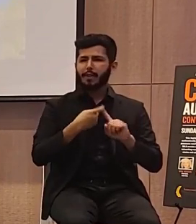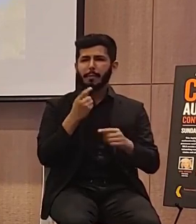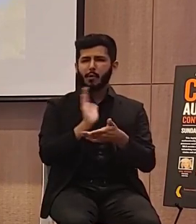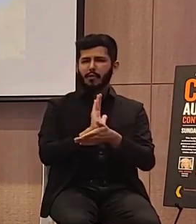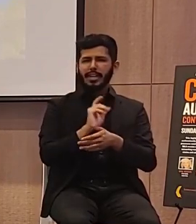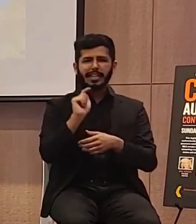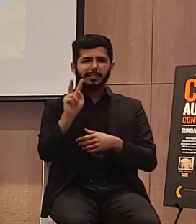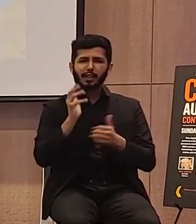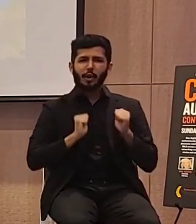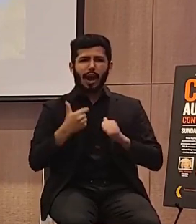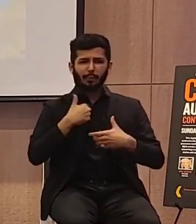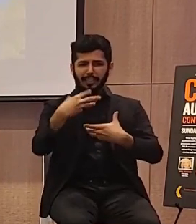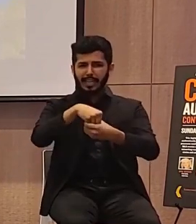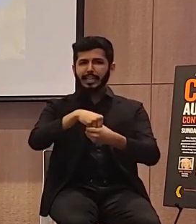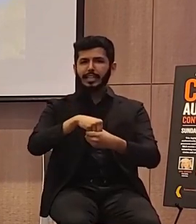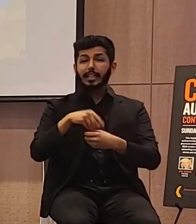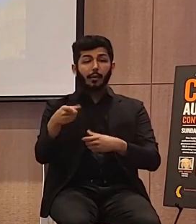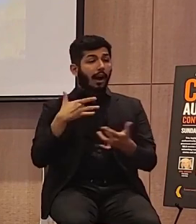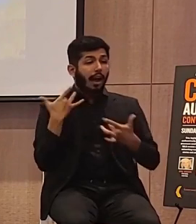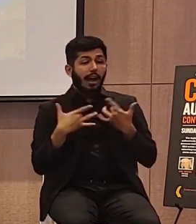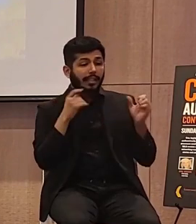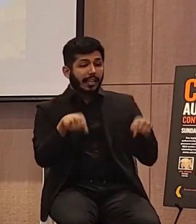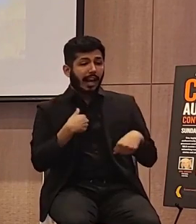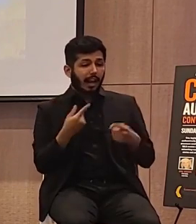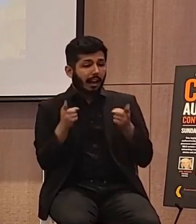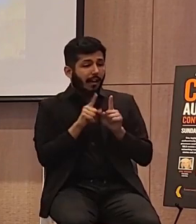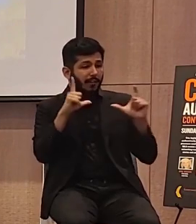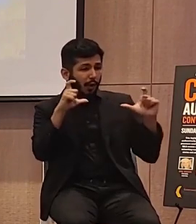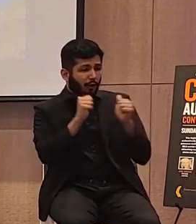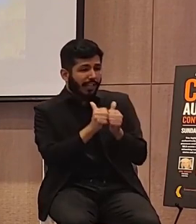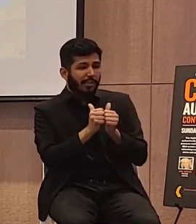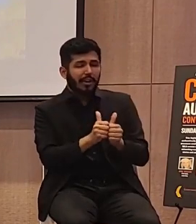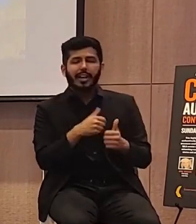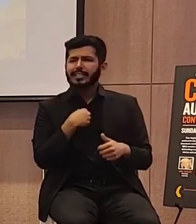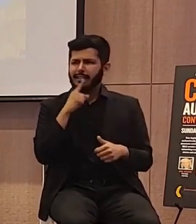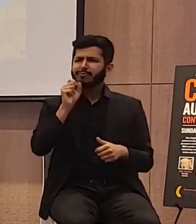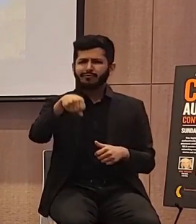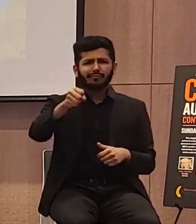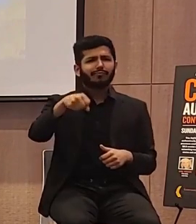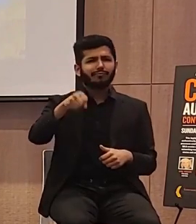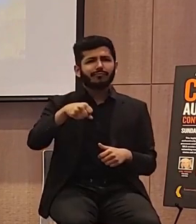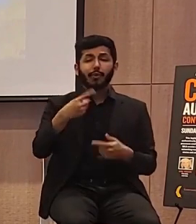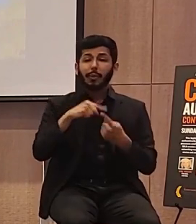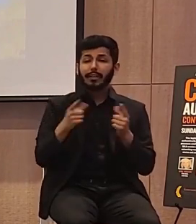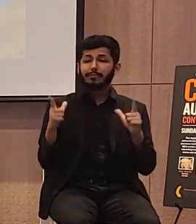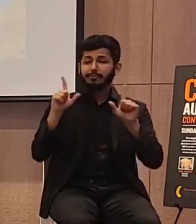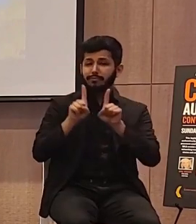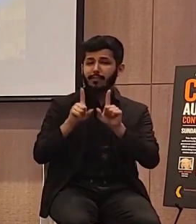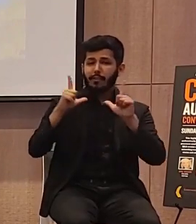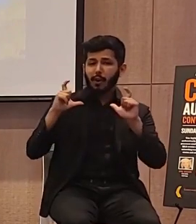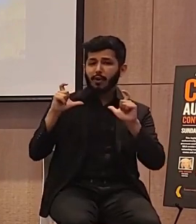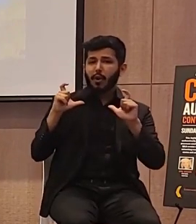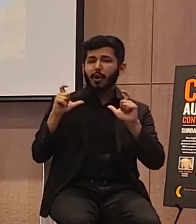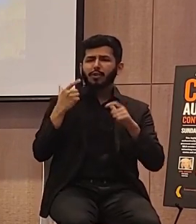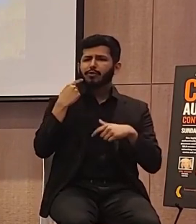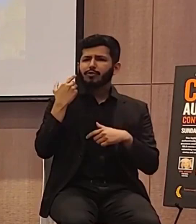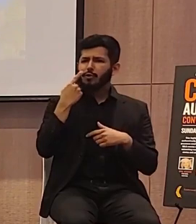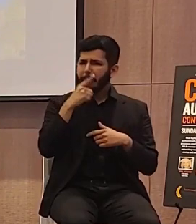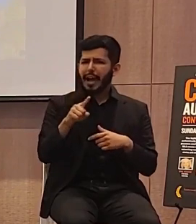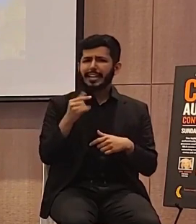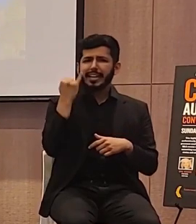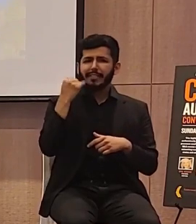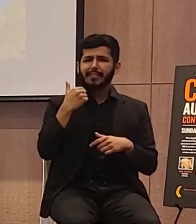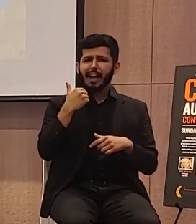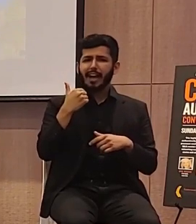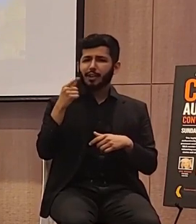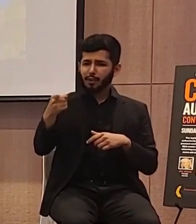very excited. They were like, can I get a photo with you? I was like, absolutely, let's take a photo. And we start to take a photo. He's like, do you mind if we do one where I'm on, you know,